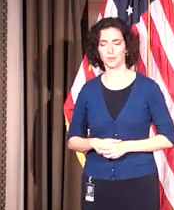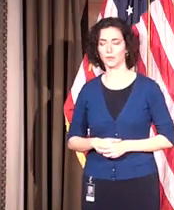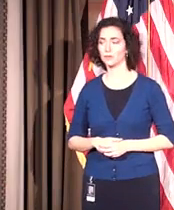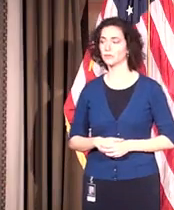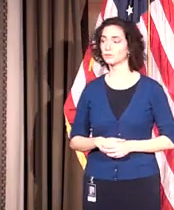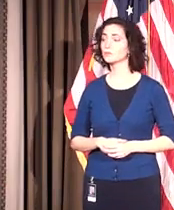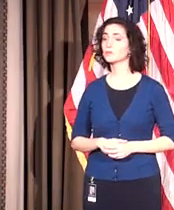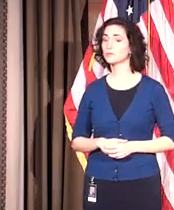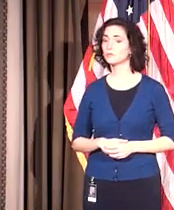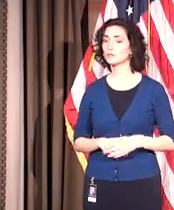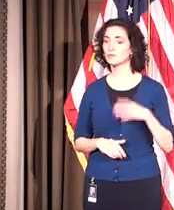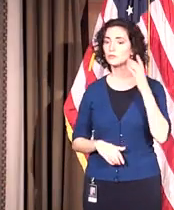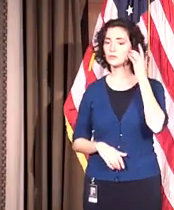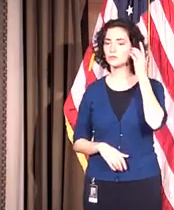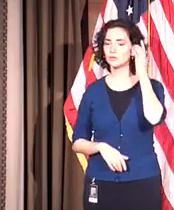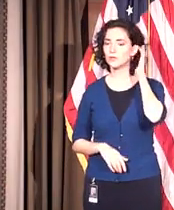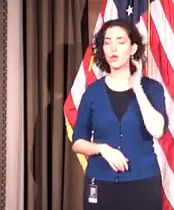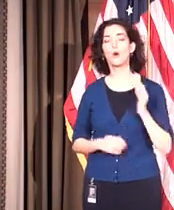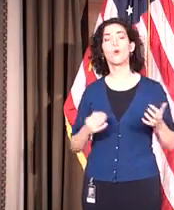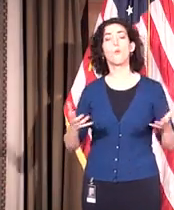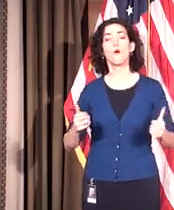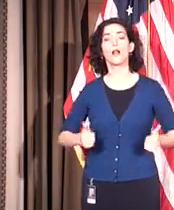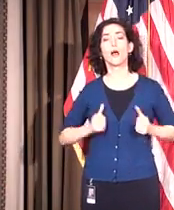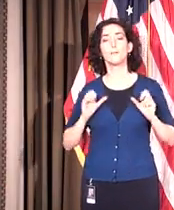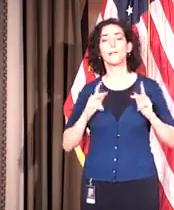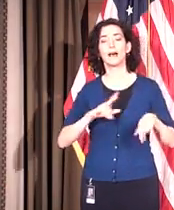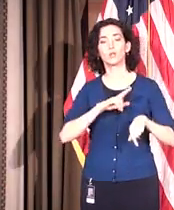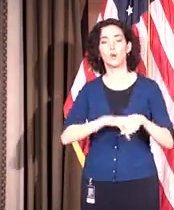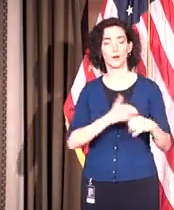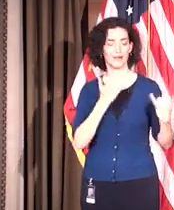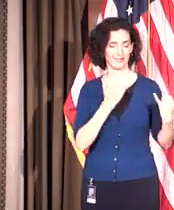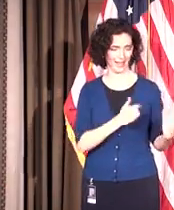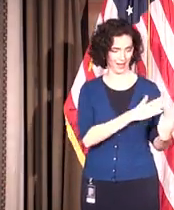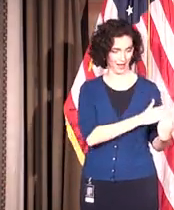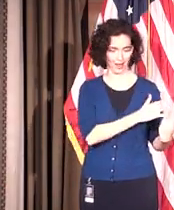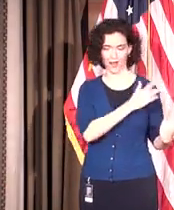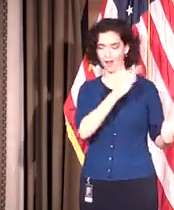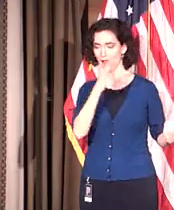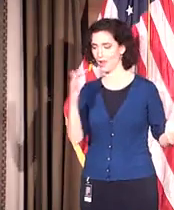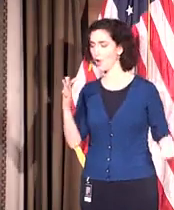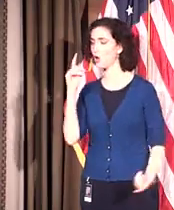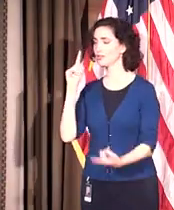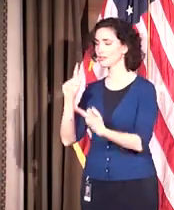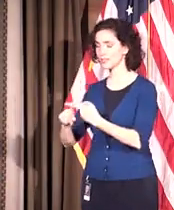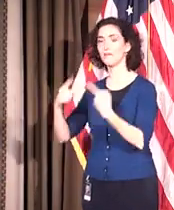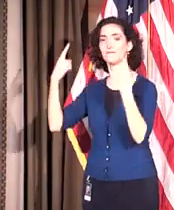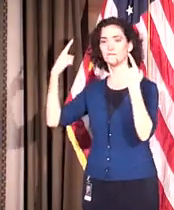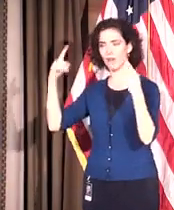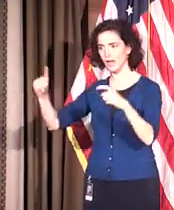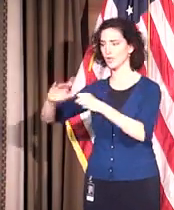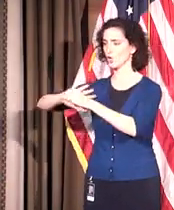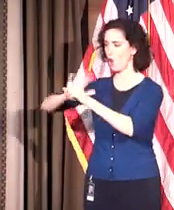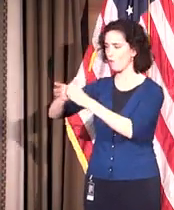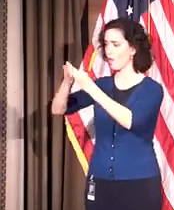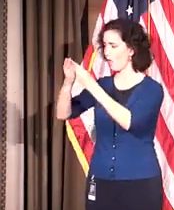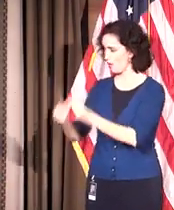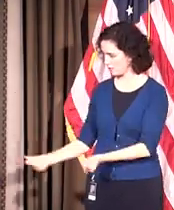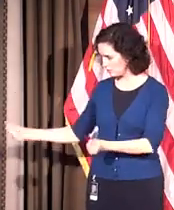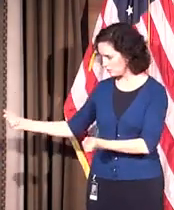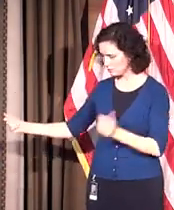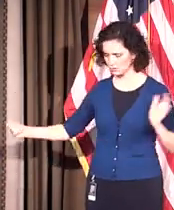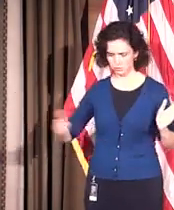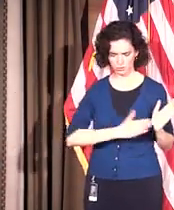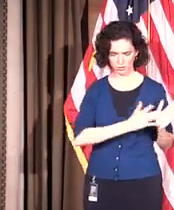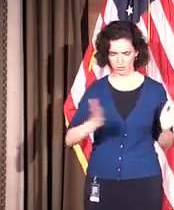And the way we enjoy as much normalcy as possible between now and whenever we finally put COVID-19 in the rearview mirror is